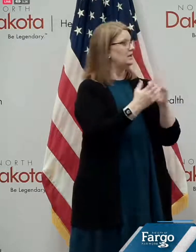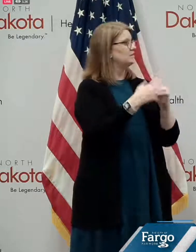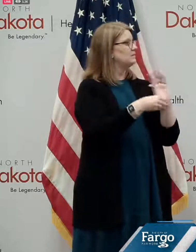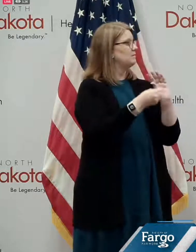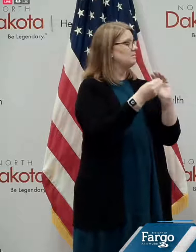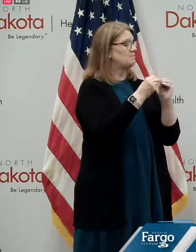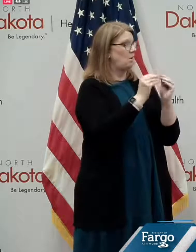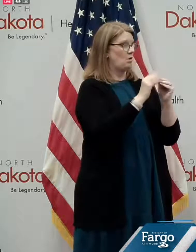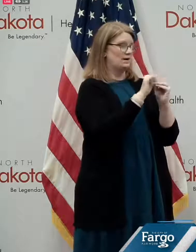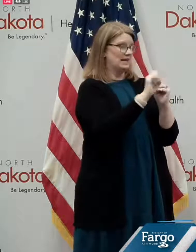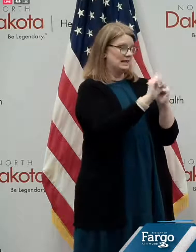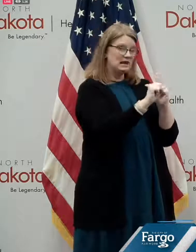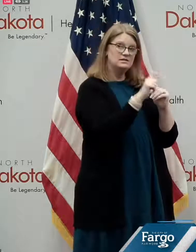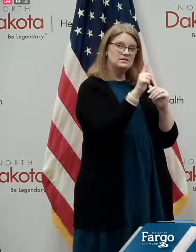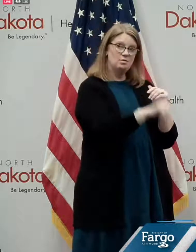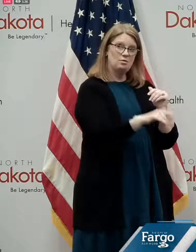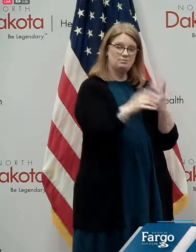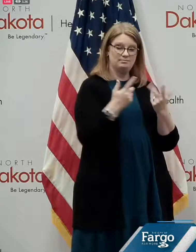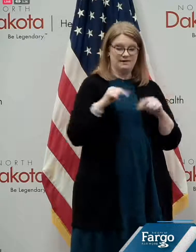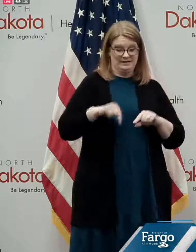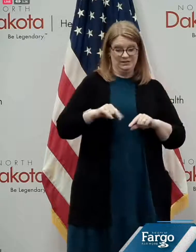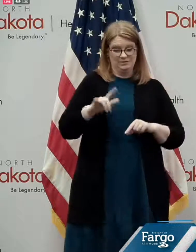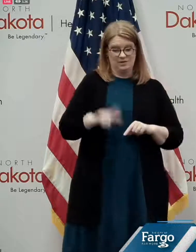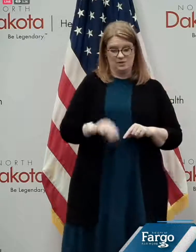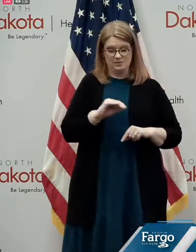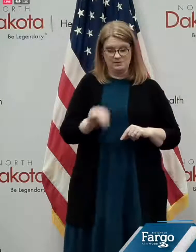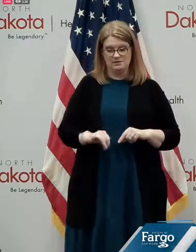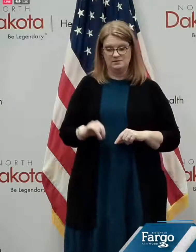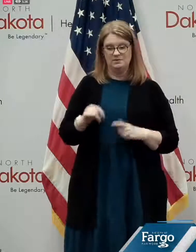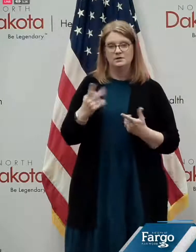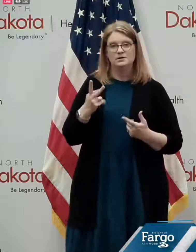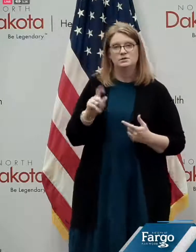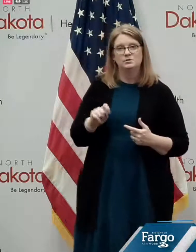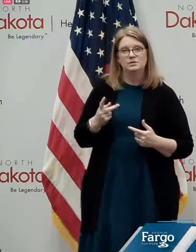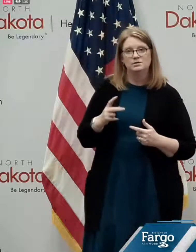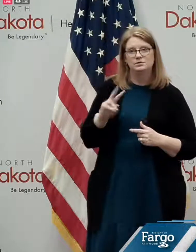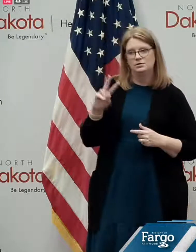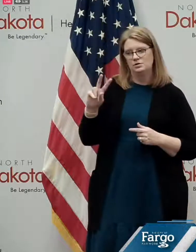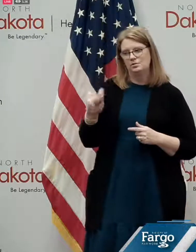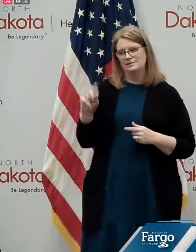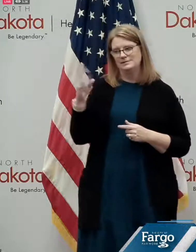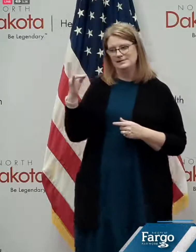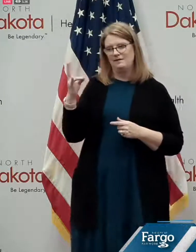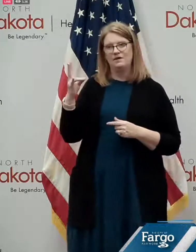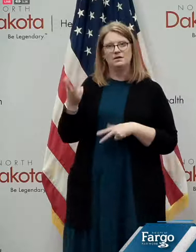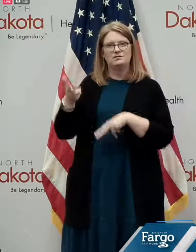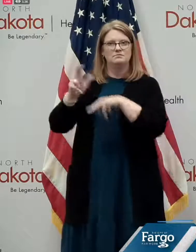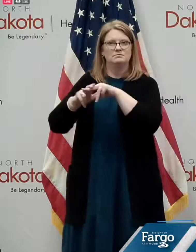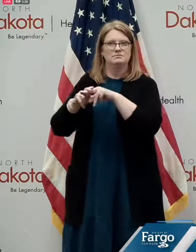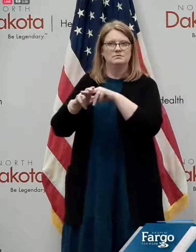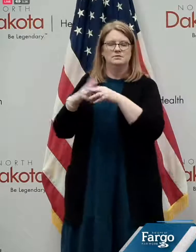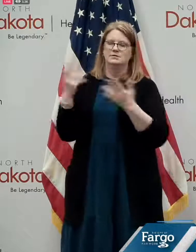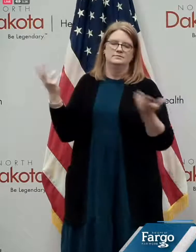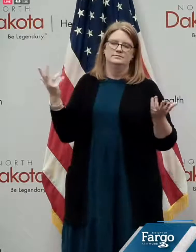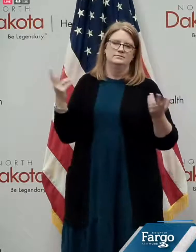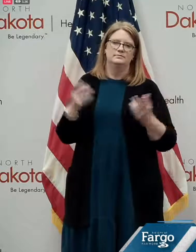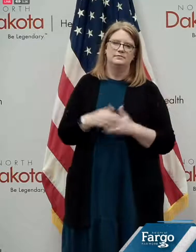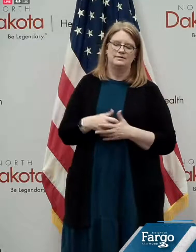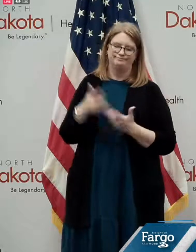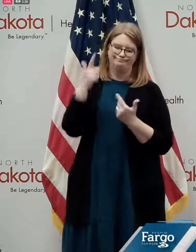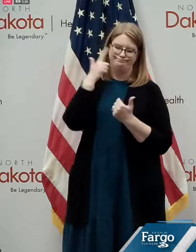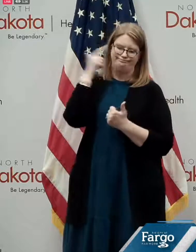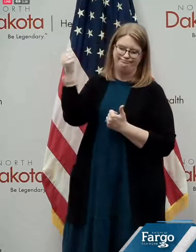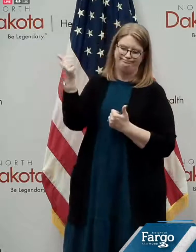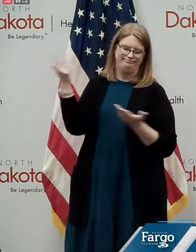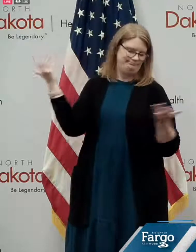and lower percentage, but because we went from 2 to 2.7, then we're a growth state, and that might have triggered somebody else's thing. They're entitled to do that, but I'm just